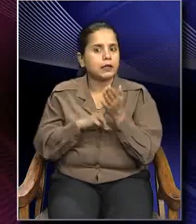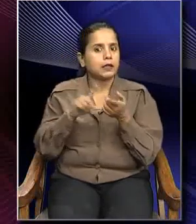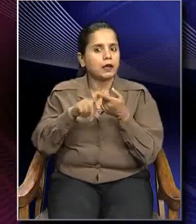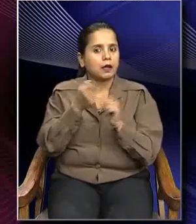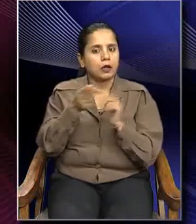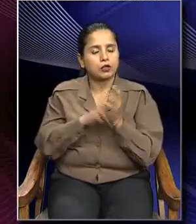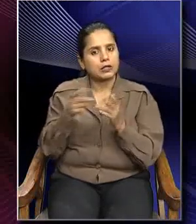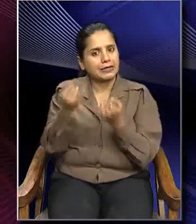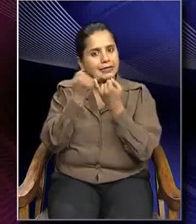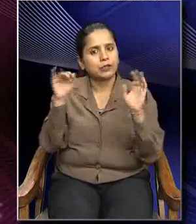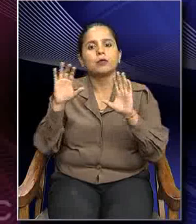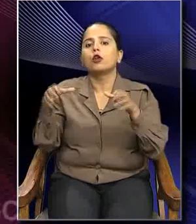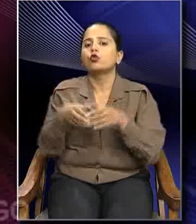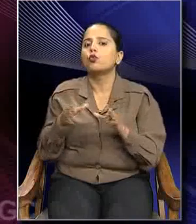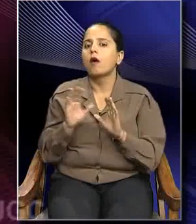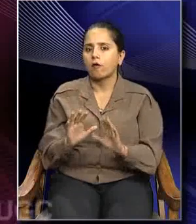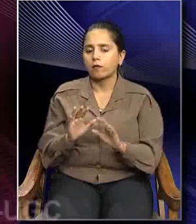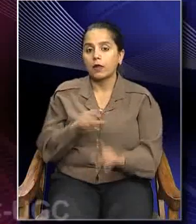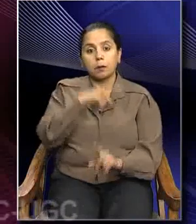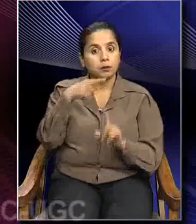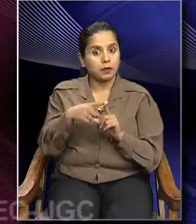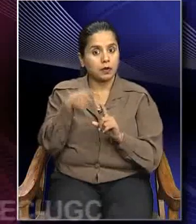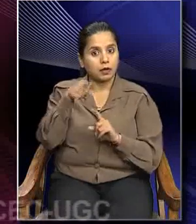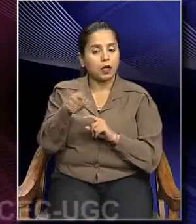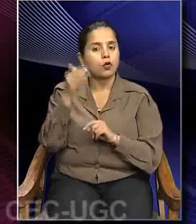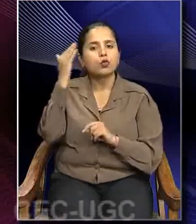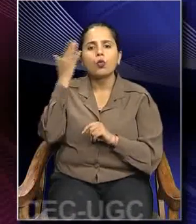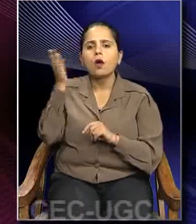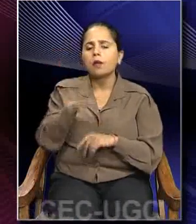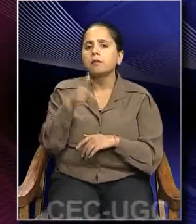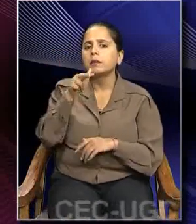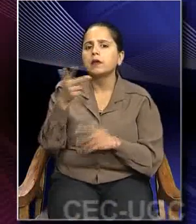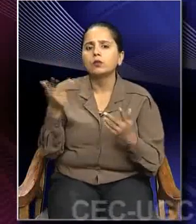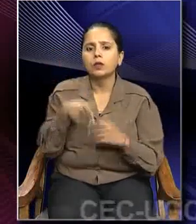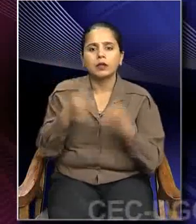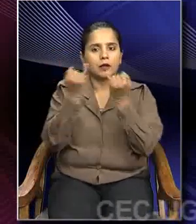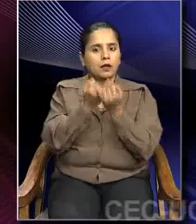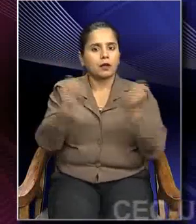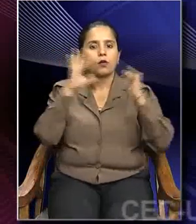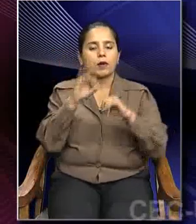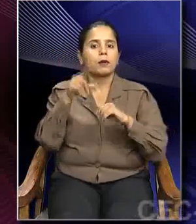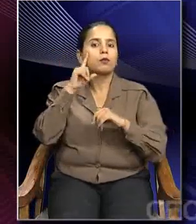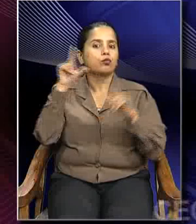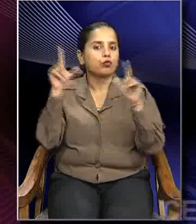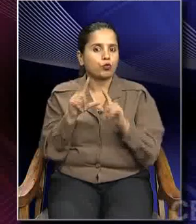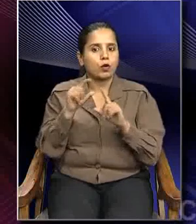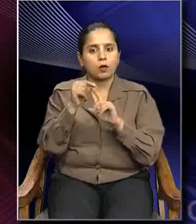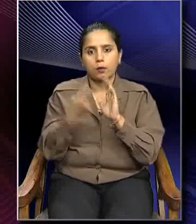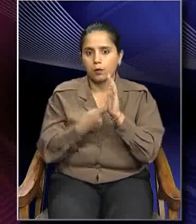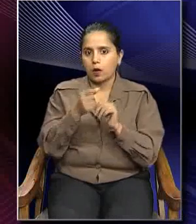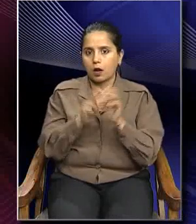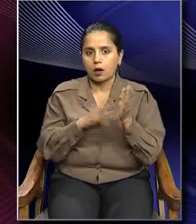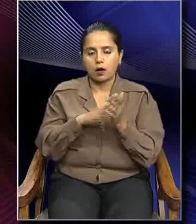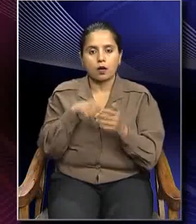independent category, and it is known by an independent praman called